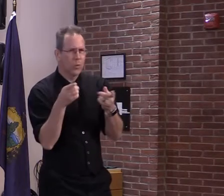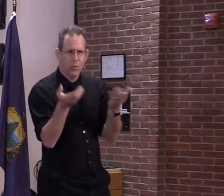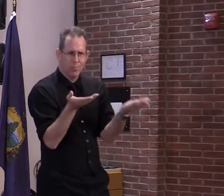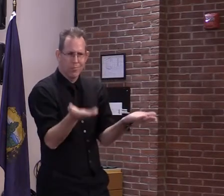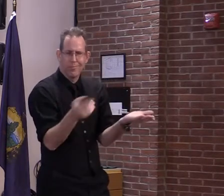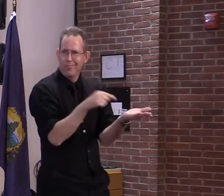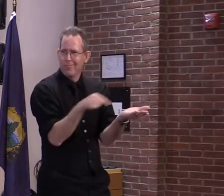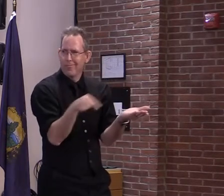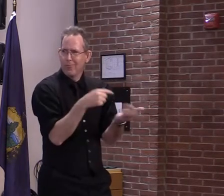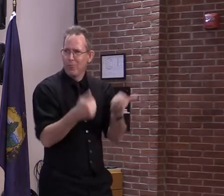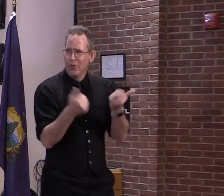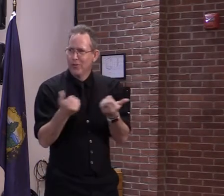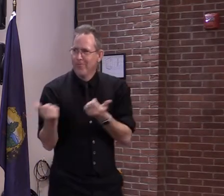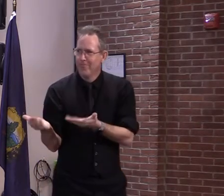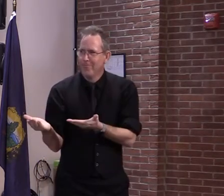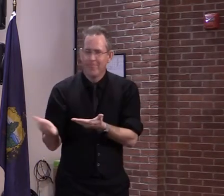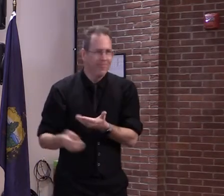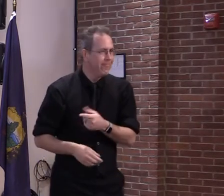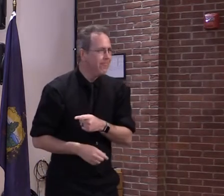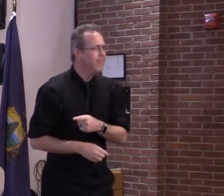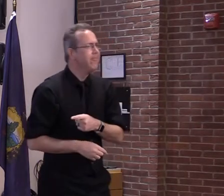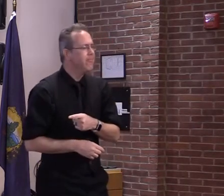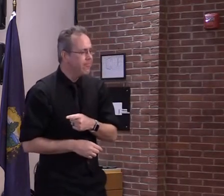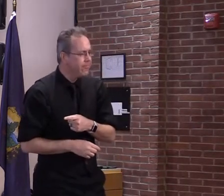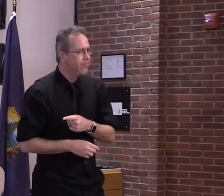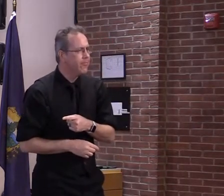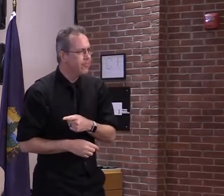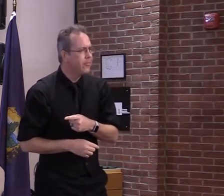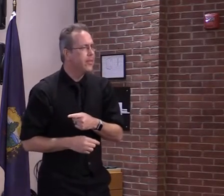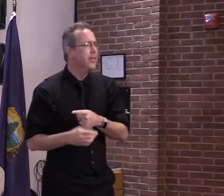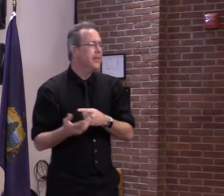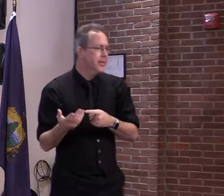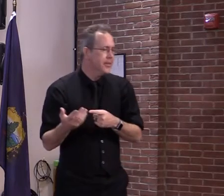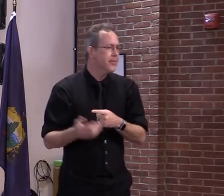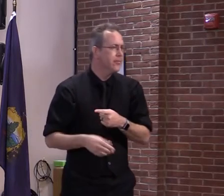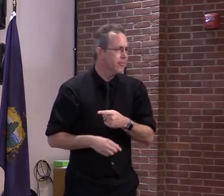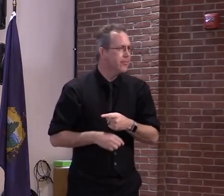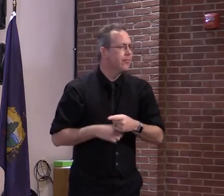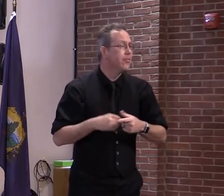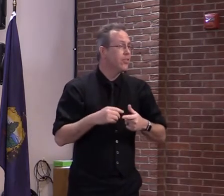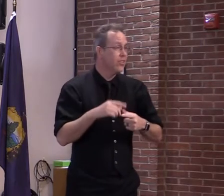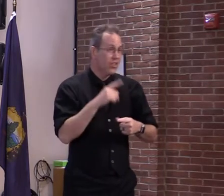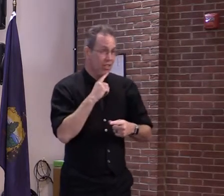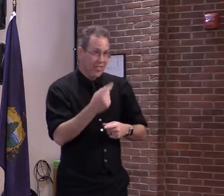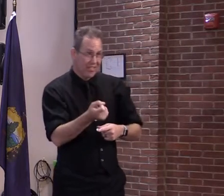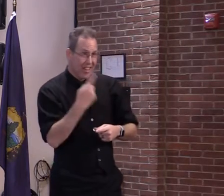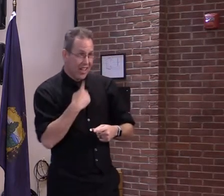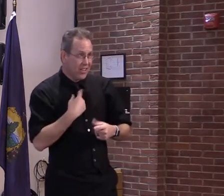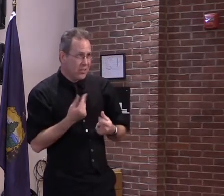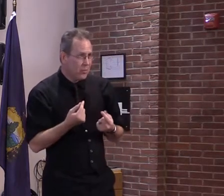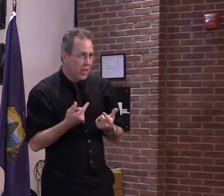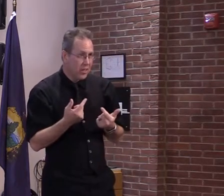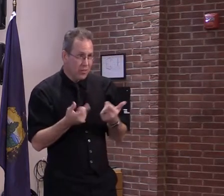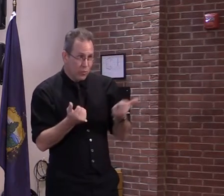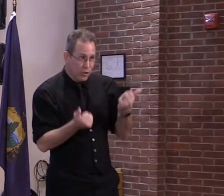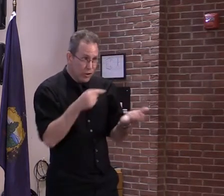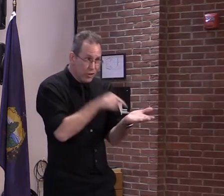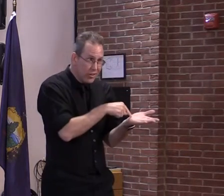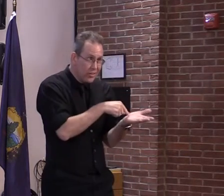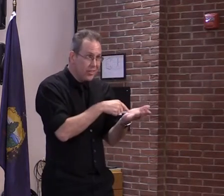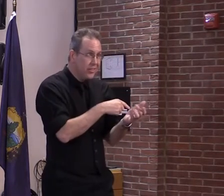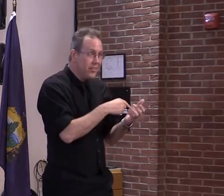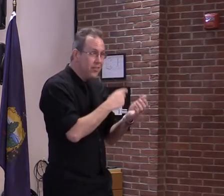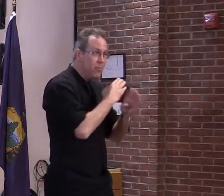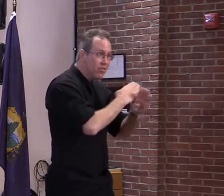big issues that your Secretary of Administration had raised recently. Can you tell us sort of what the differences are and why yours is the better idea?